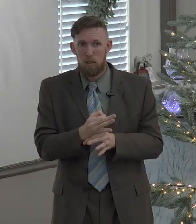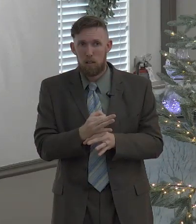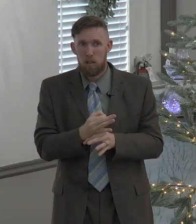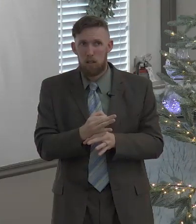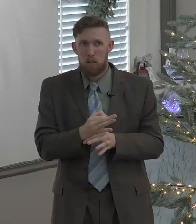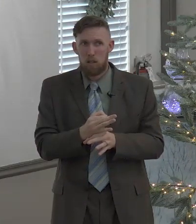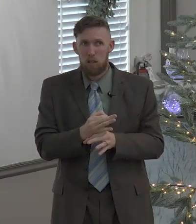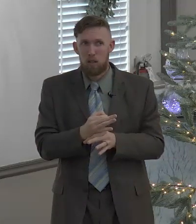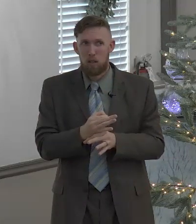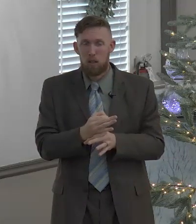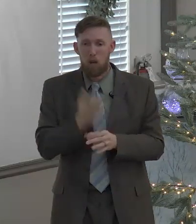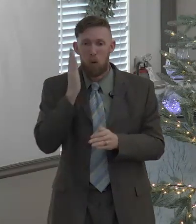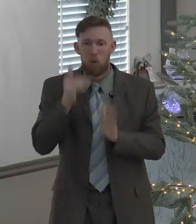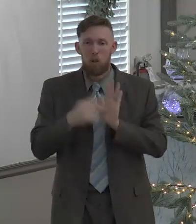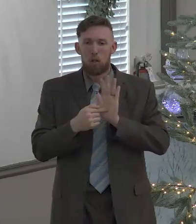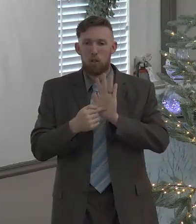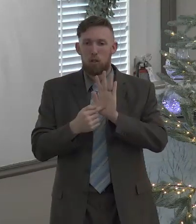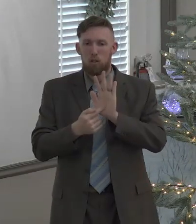So that by faith,